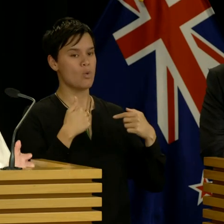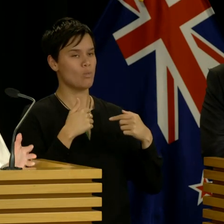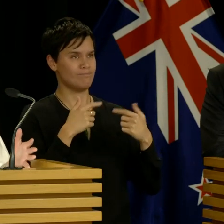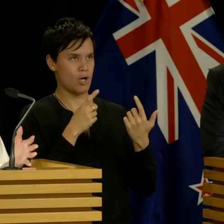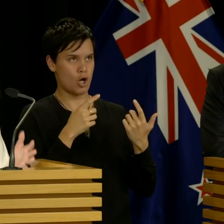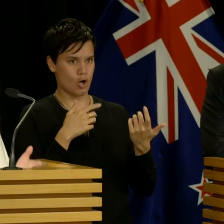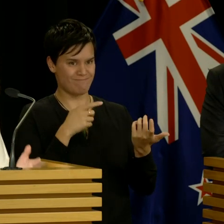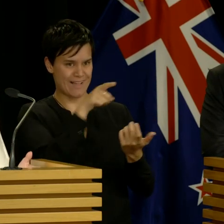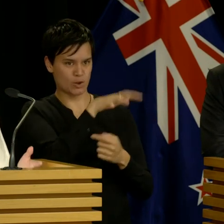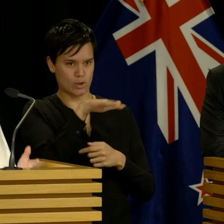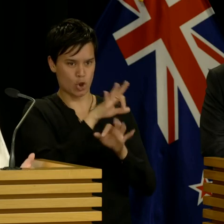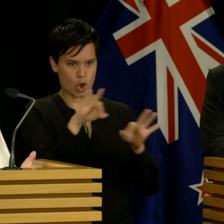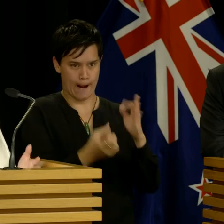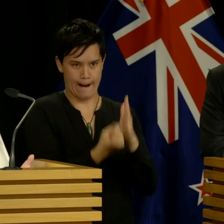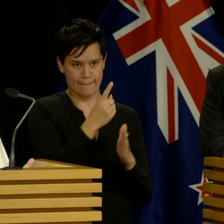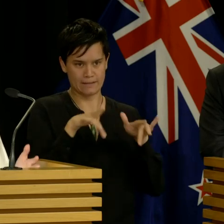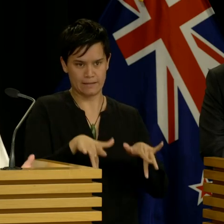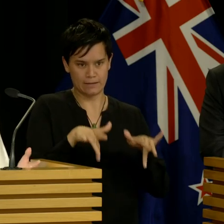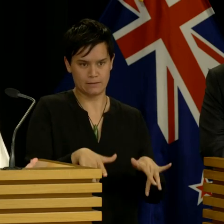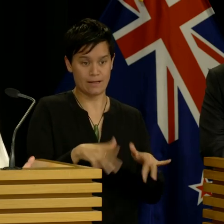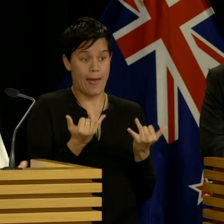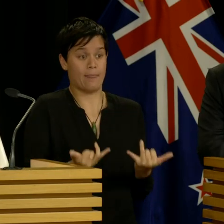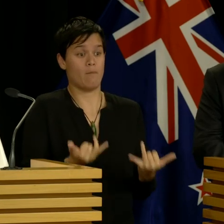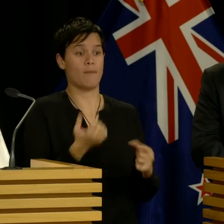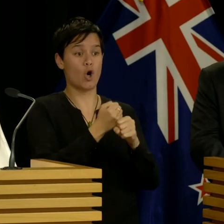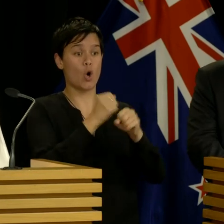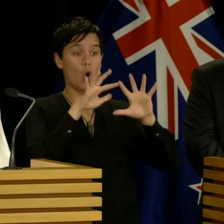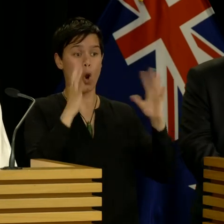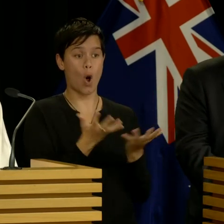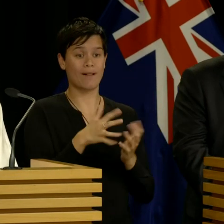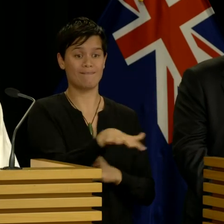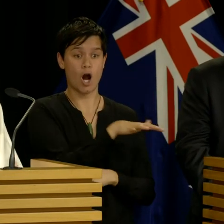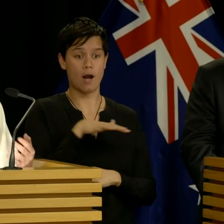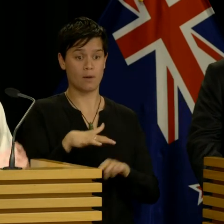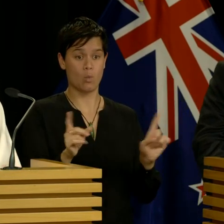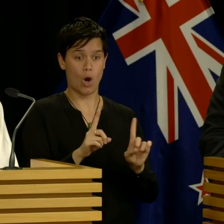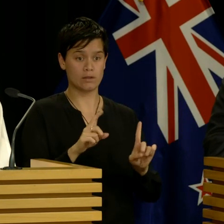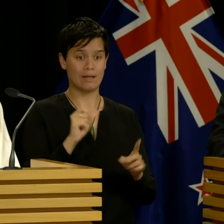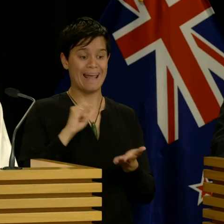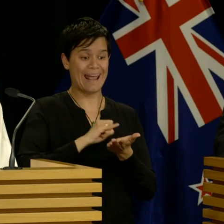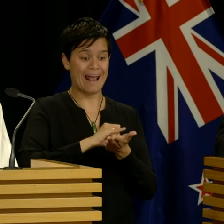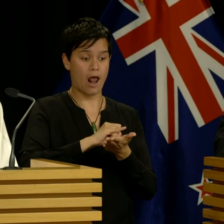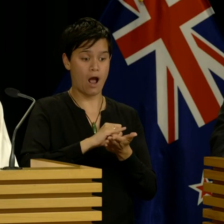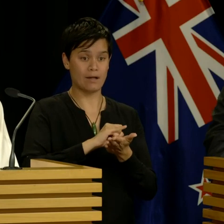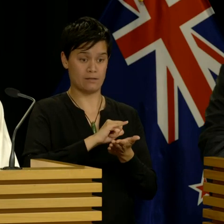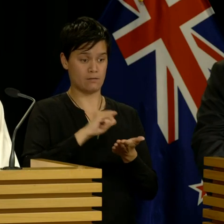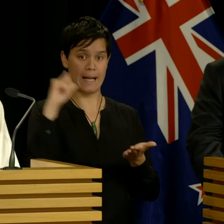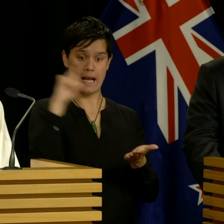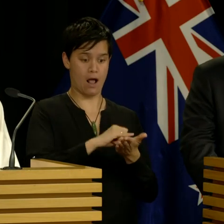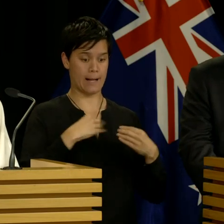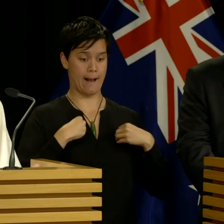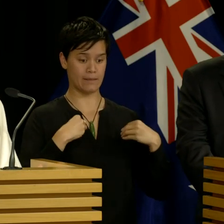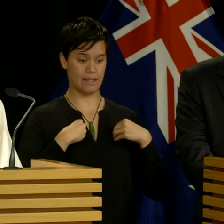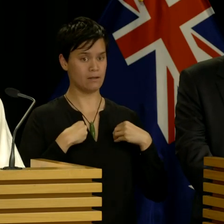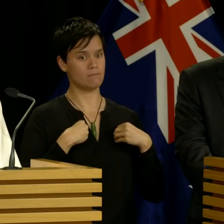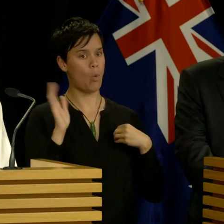well, we're in a global environment where at the moment all airlines are obviously experiencing a downturn in the number of people who are choosing to